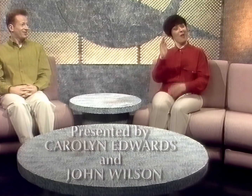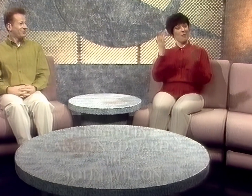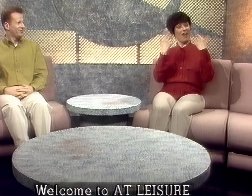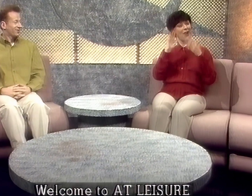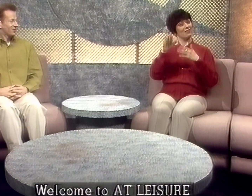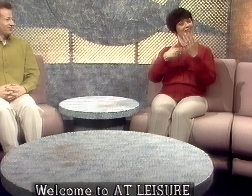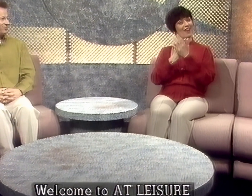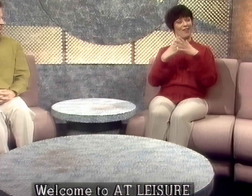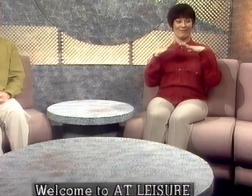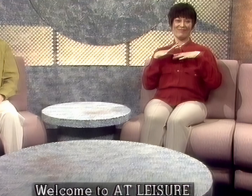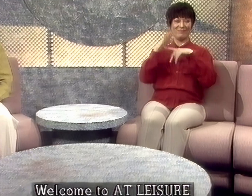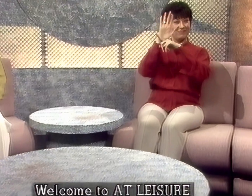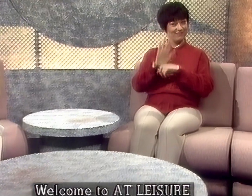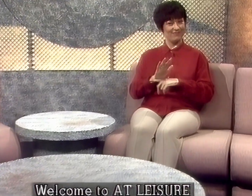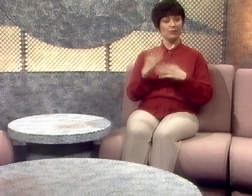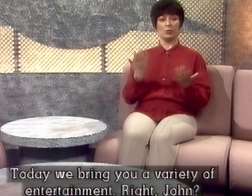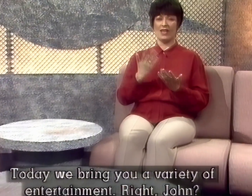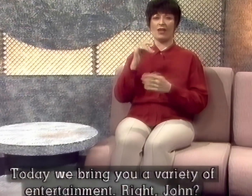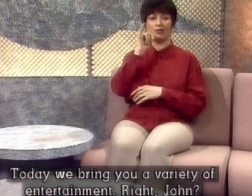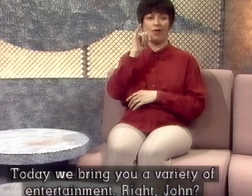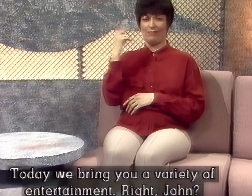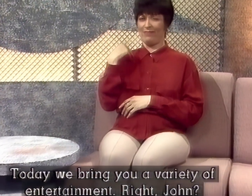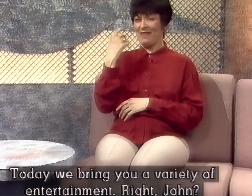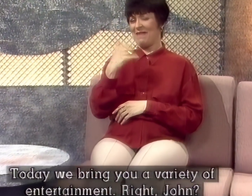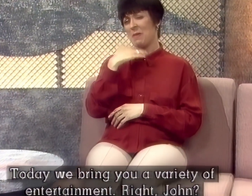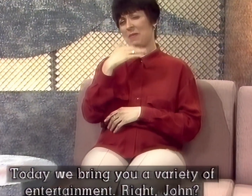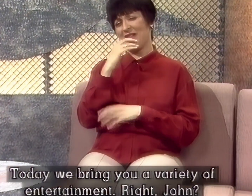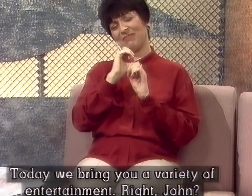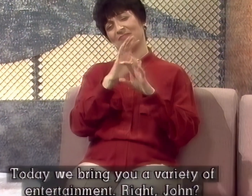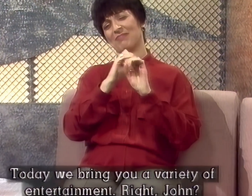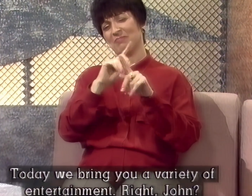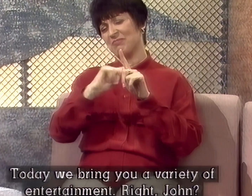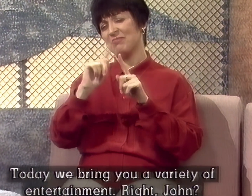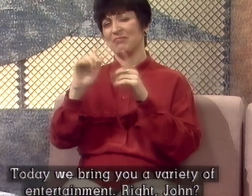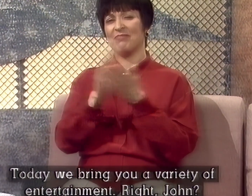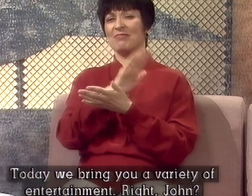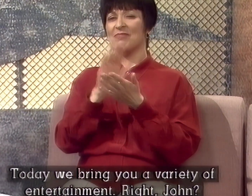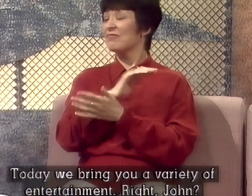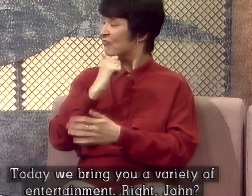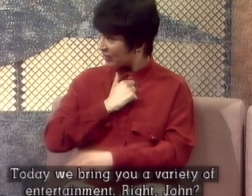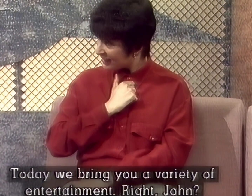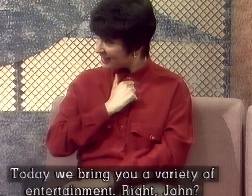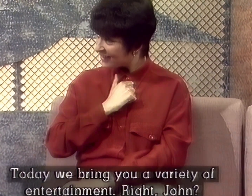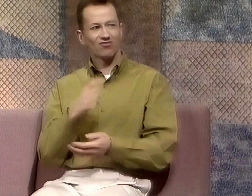Hi and welcome to Sign On at Leisure. In today's programme, John and I are bringing you a wide variety of entertainment. Isn't that right, John?